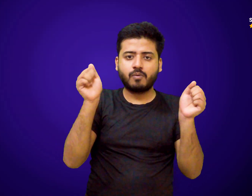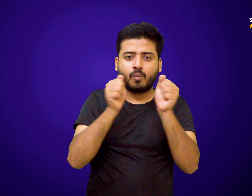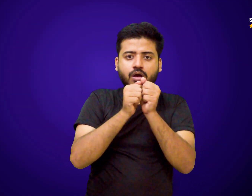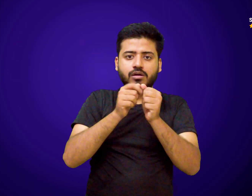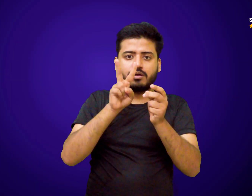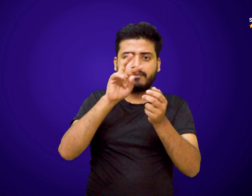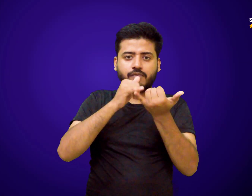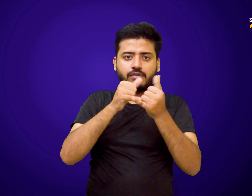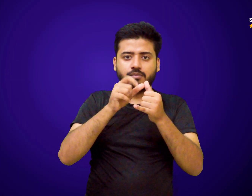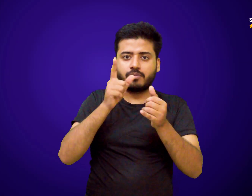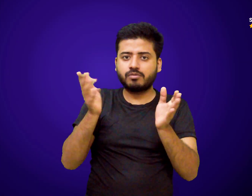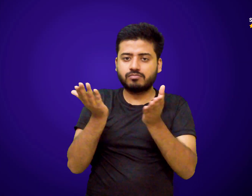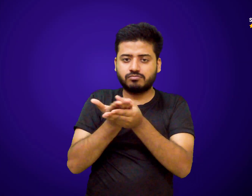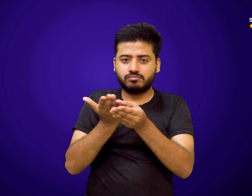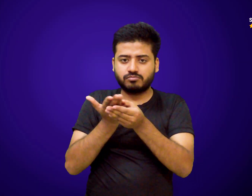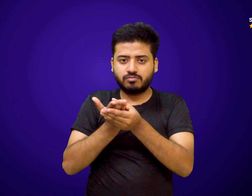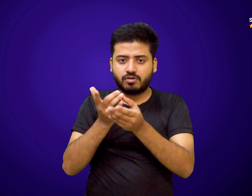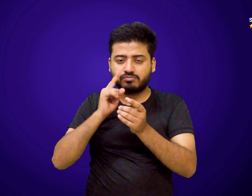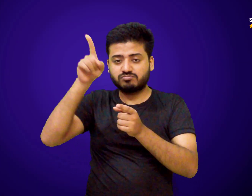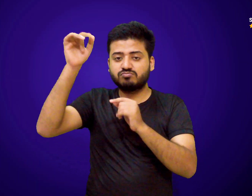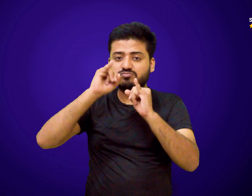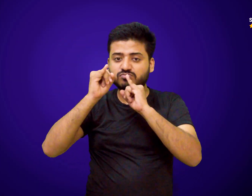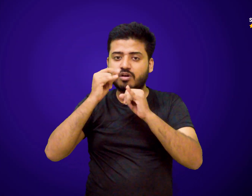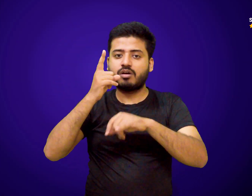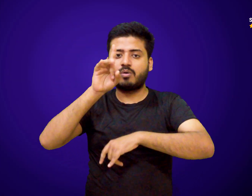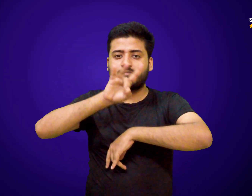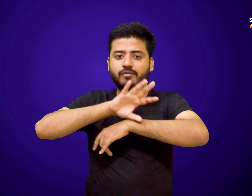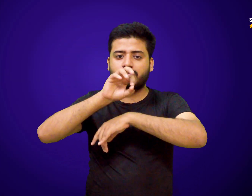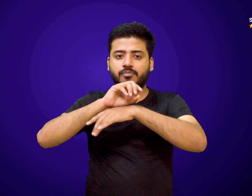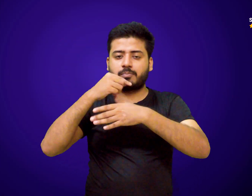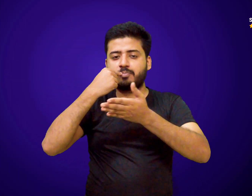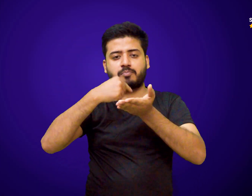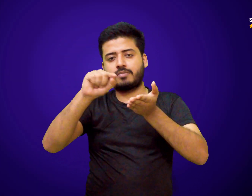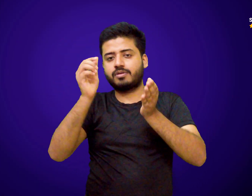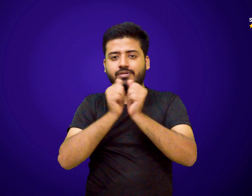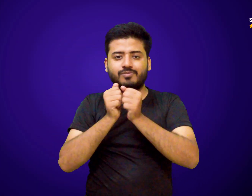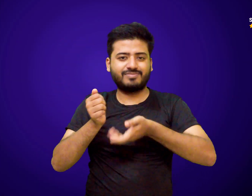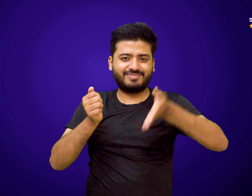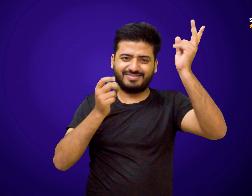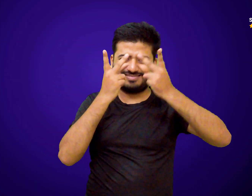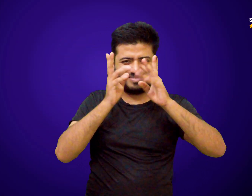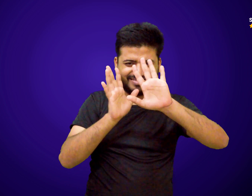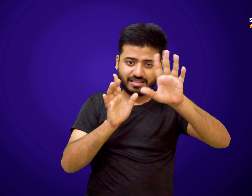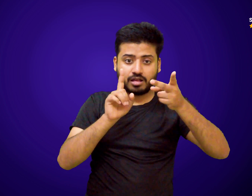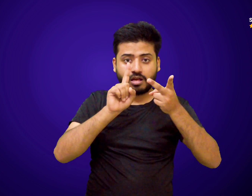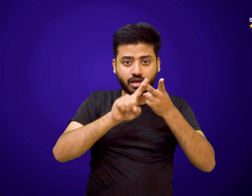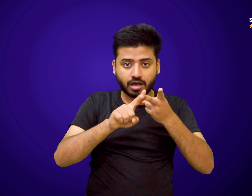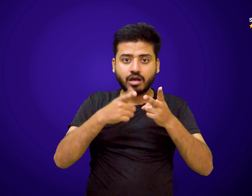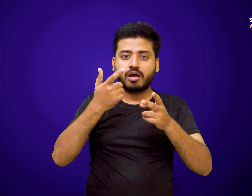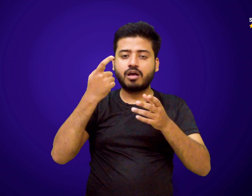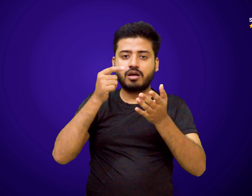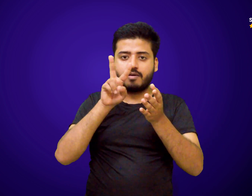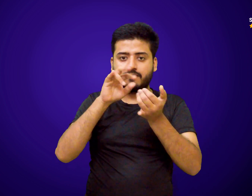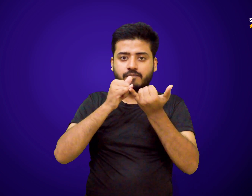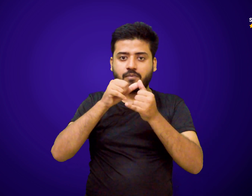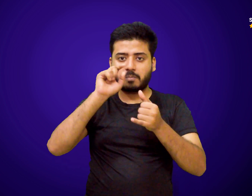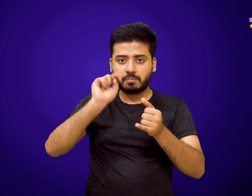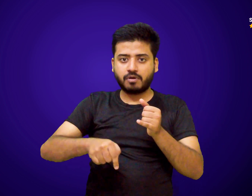travelling overseas on diplomatic duties. Unlike a standard passport for ordinary citizens, a diplomatic passport grants